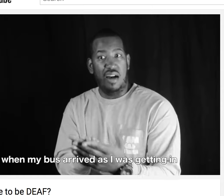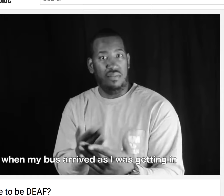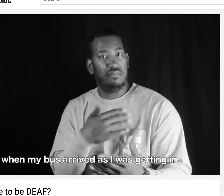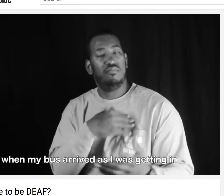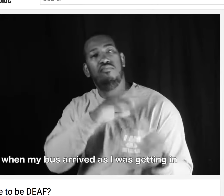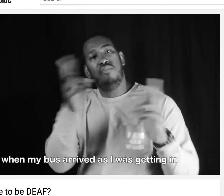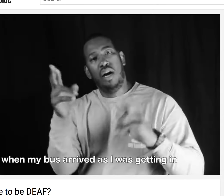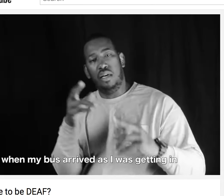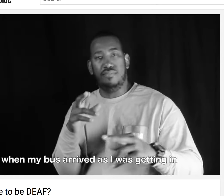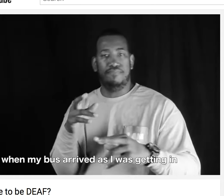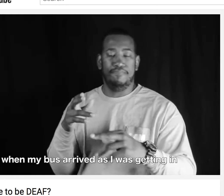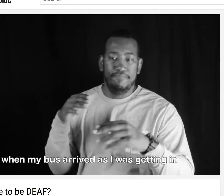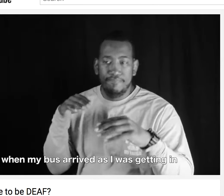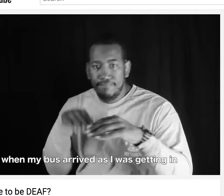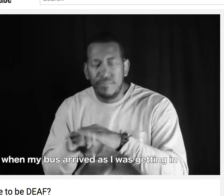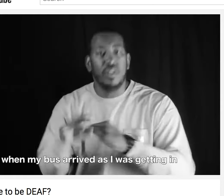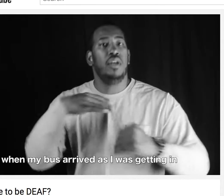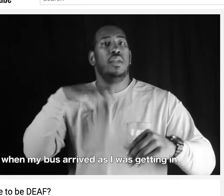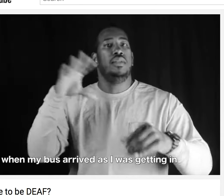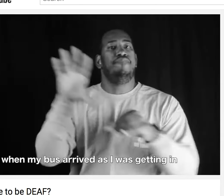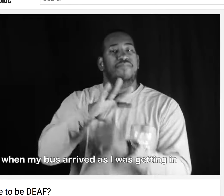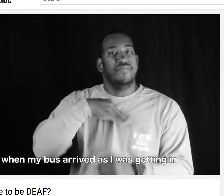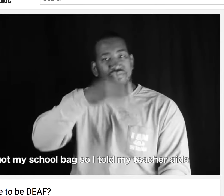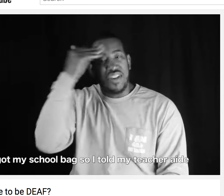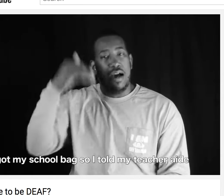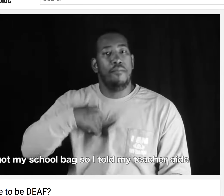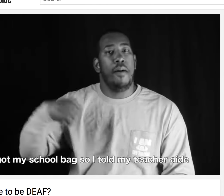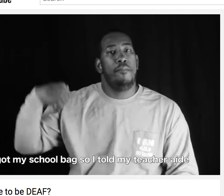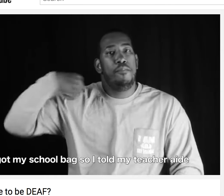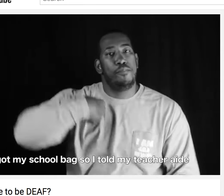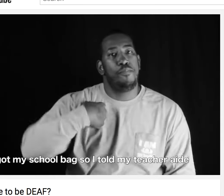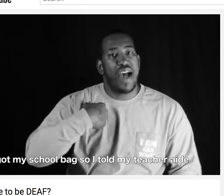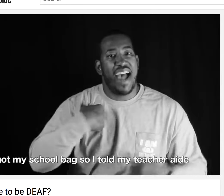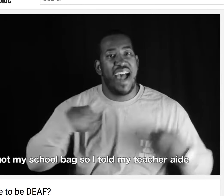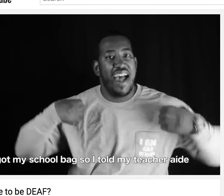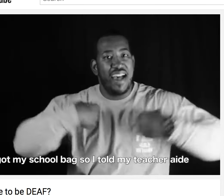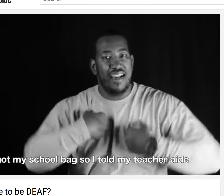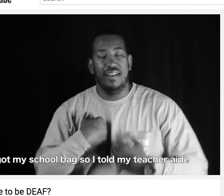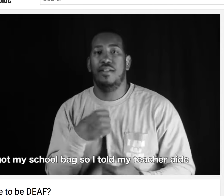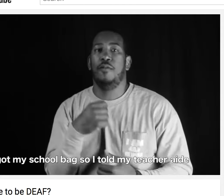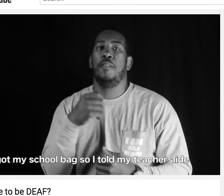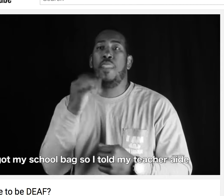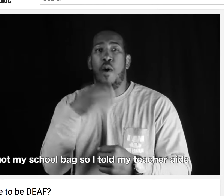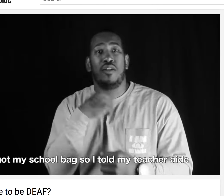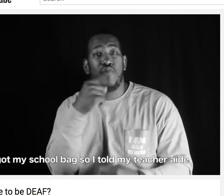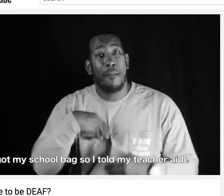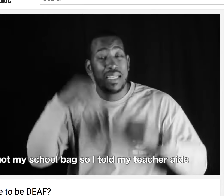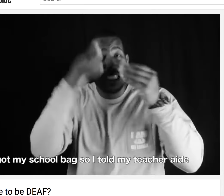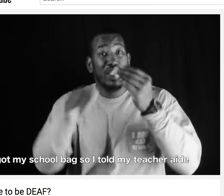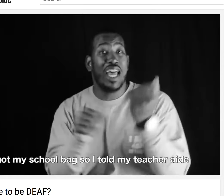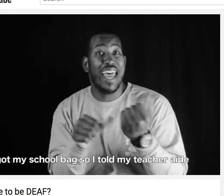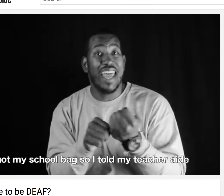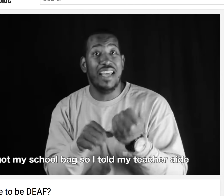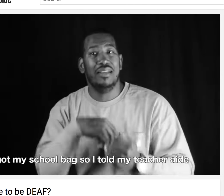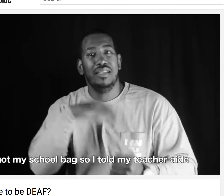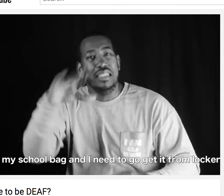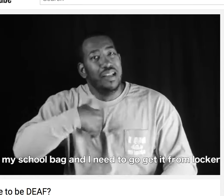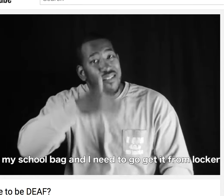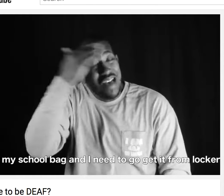So my bus arrives and I'm all ready to go in. And then I remembered, shit, forgot my backpack.